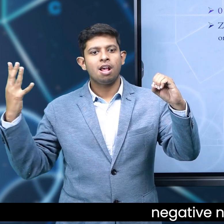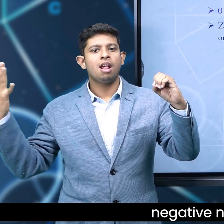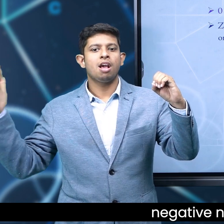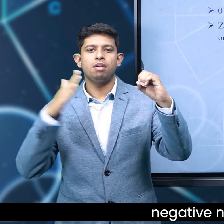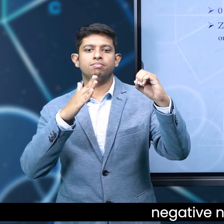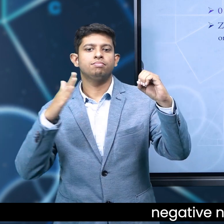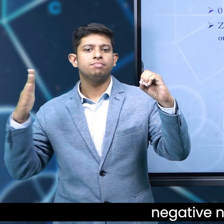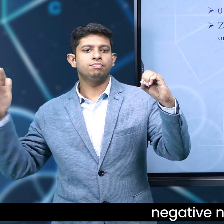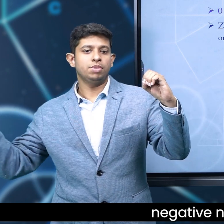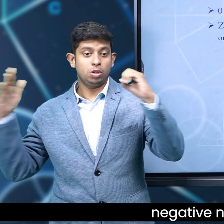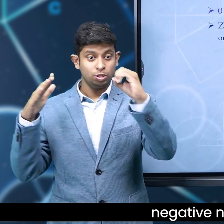a number line.